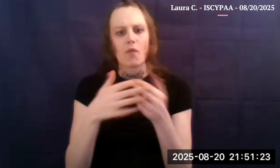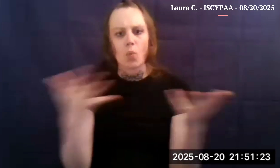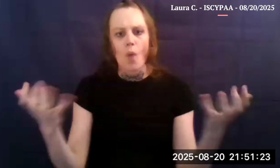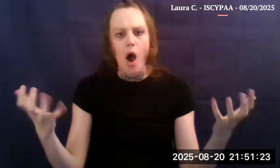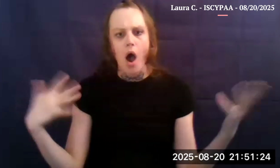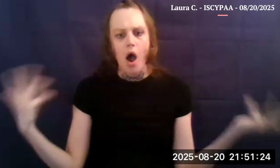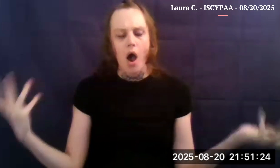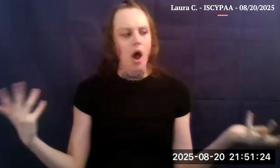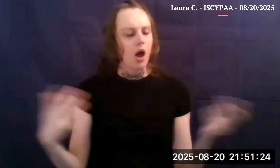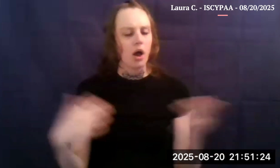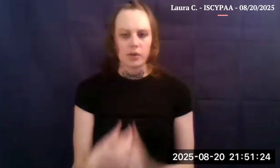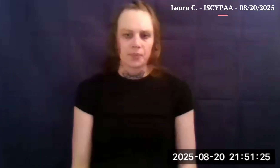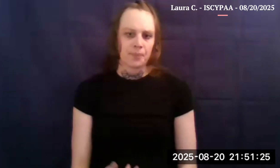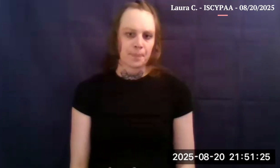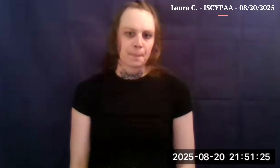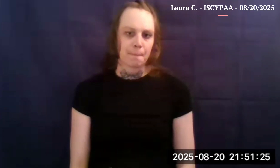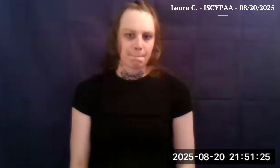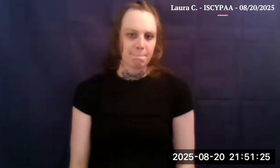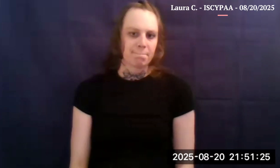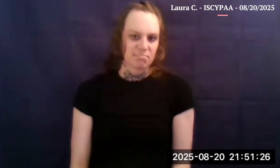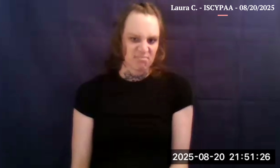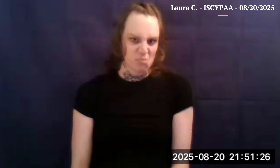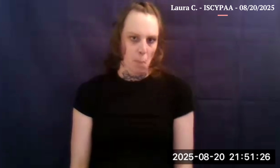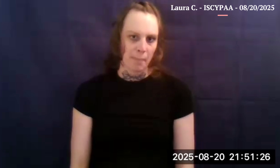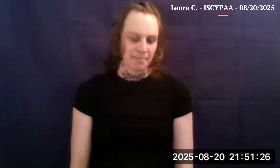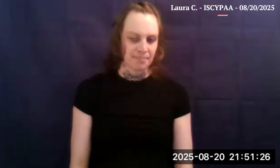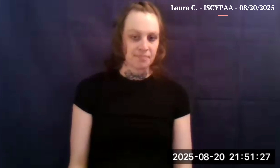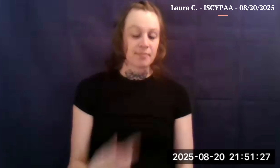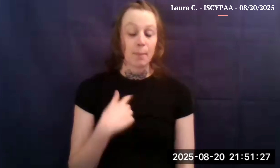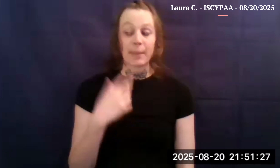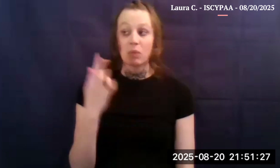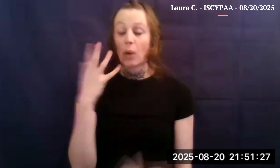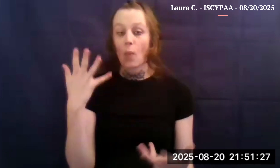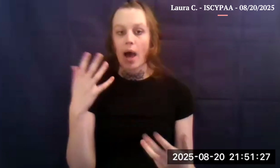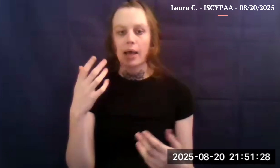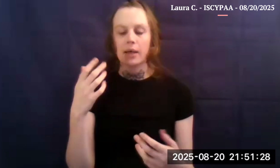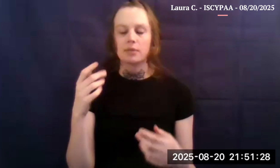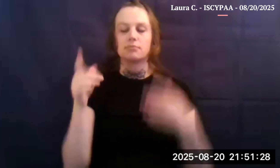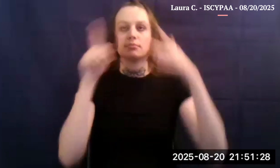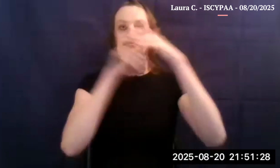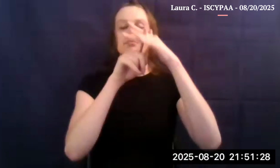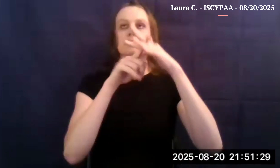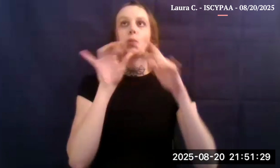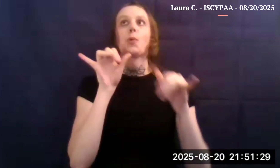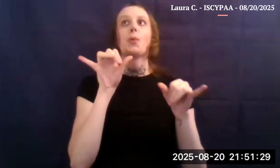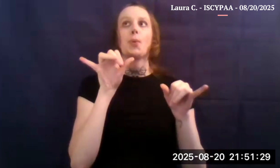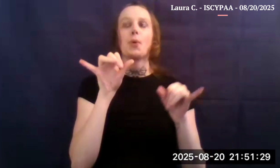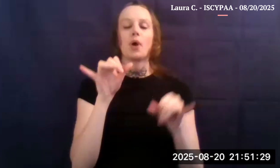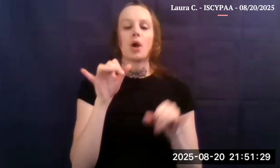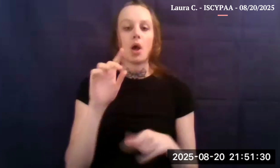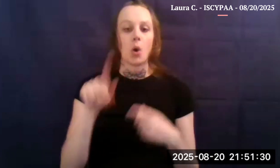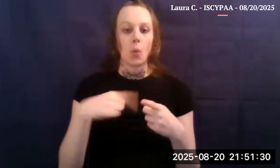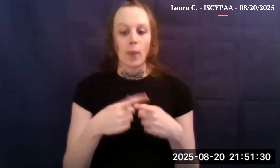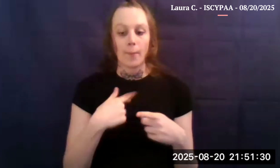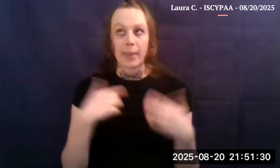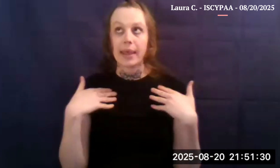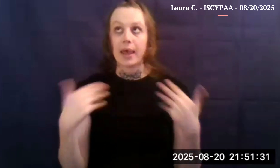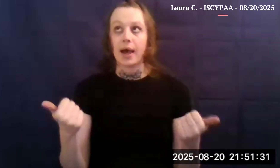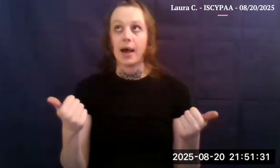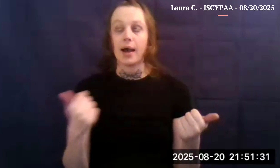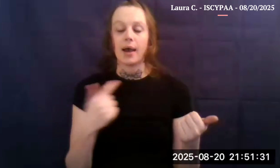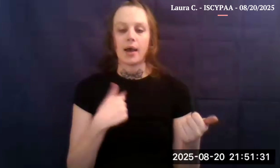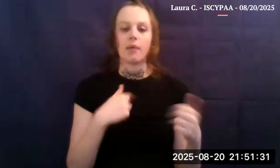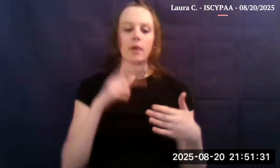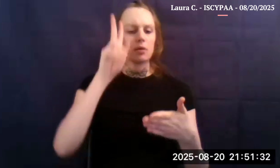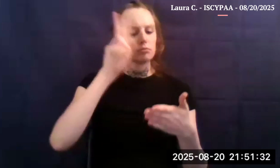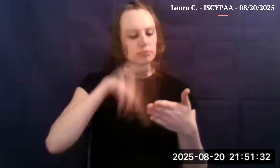want? And so what I realized, the light bulb that clicked onto my head is, okay, when I was younger, I would read. And